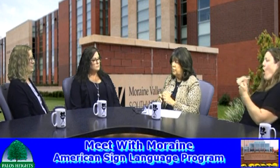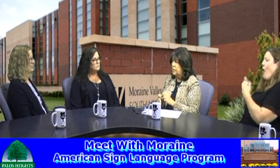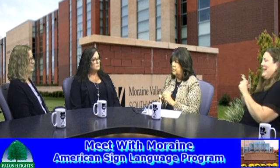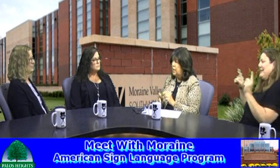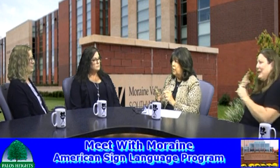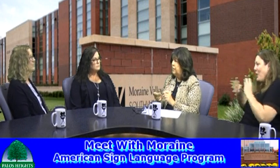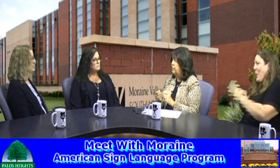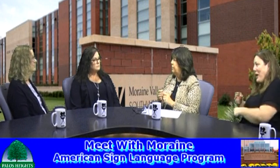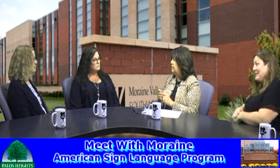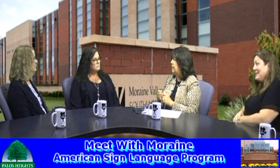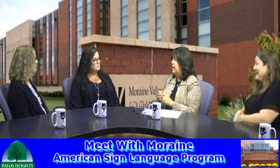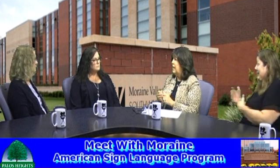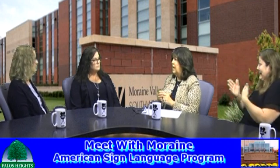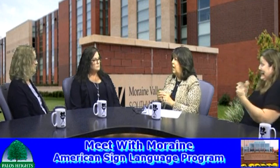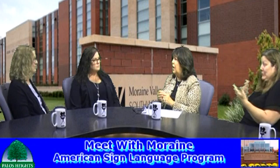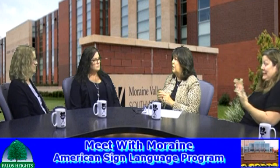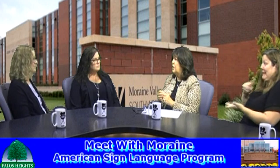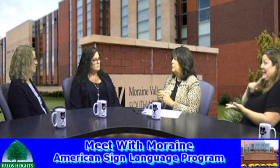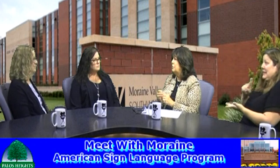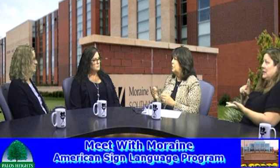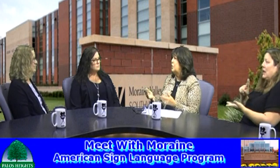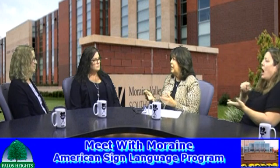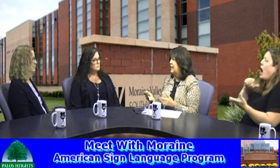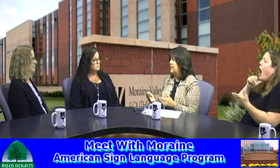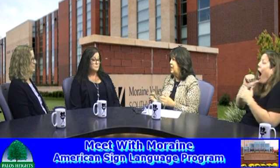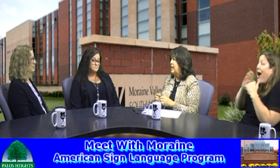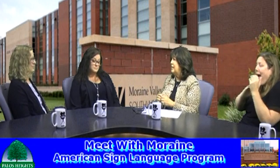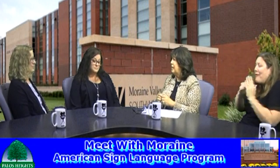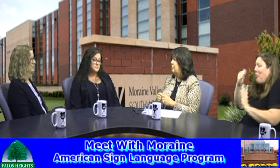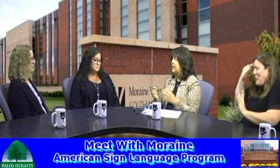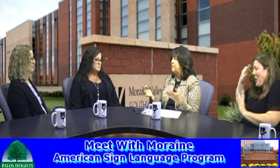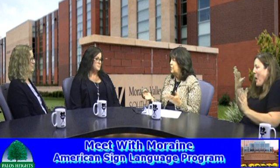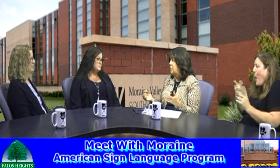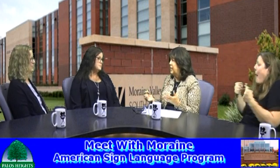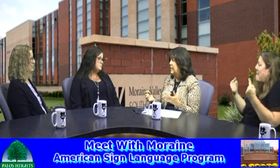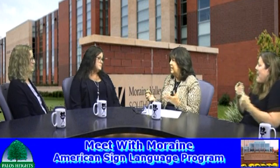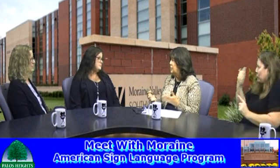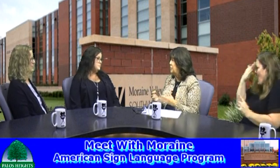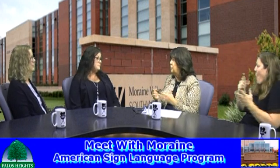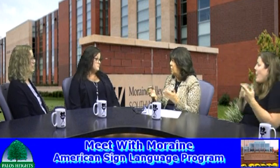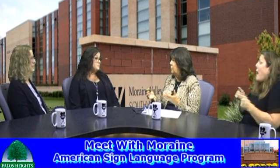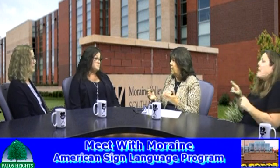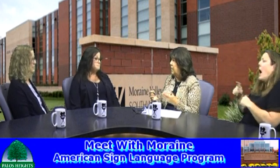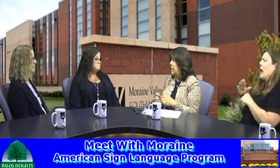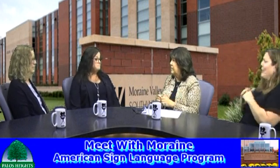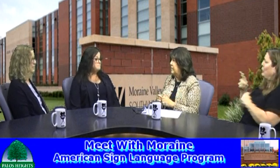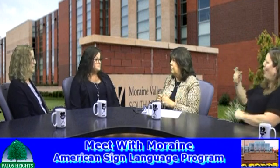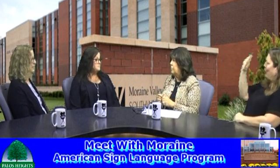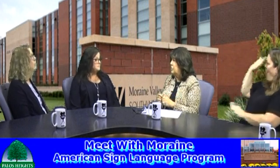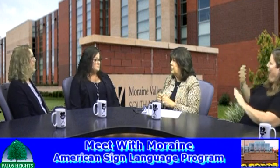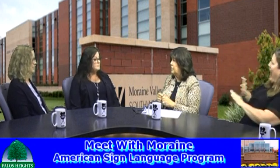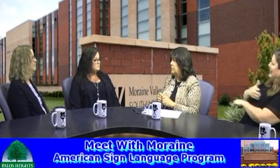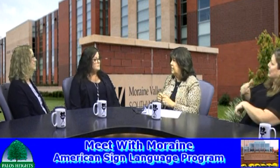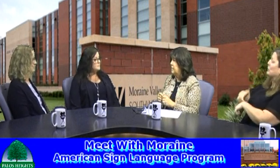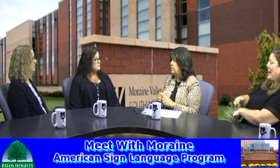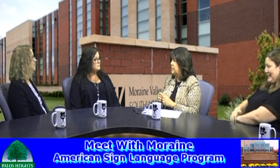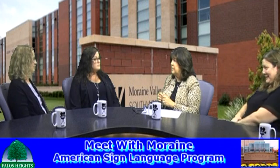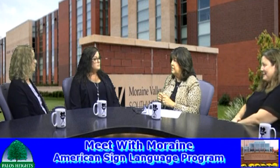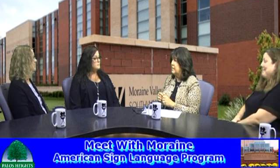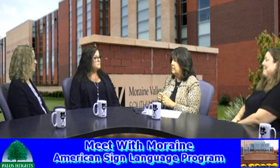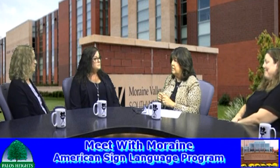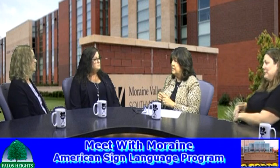difference in the world. Even if it's uncomfortable knowing and painful knowing, at least you know ahead of time what you're going to